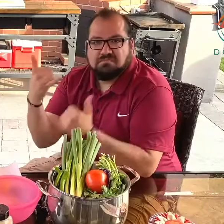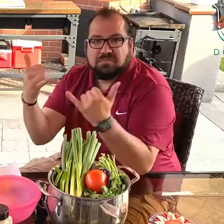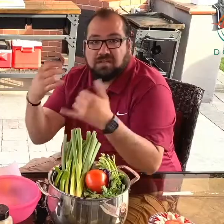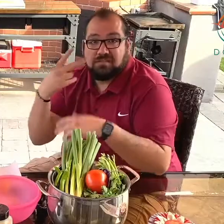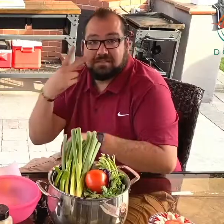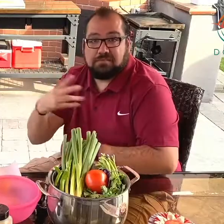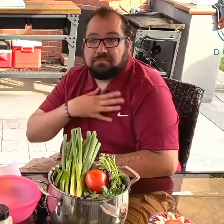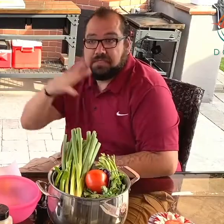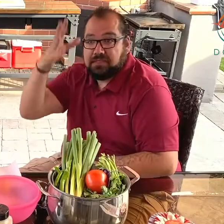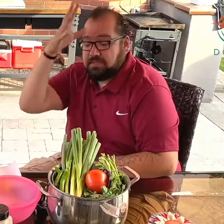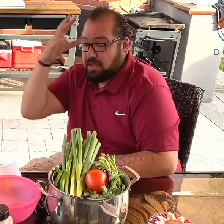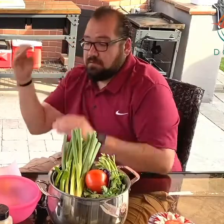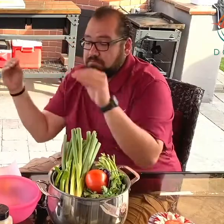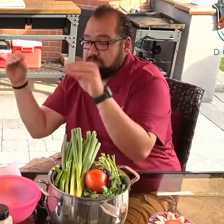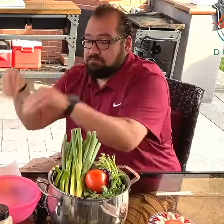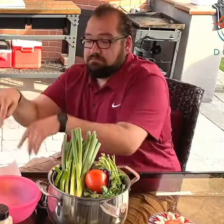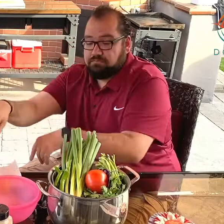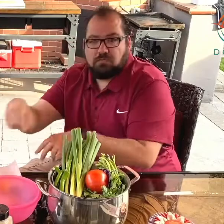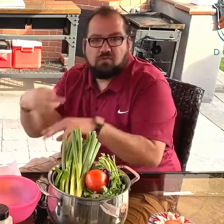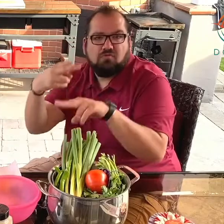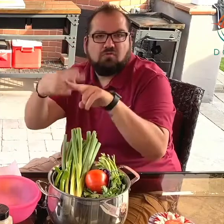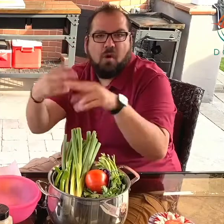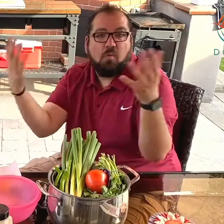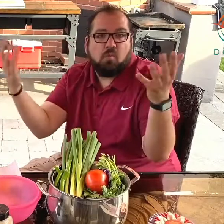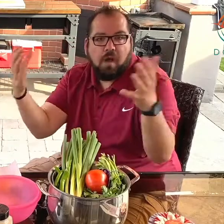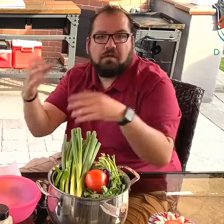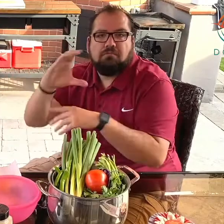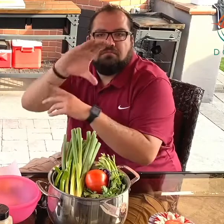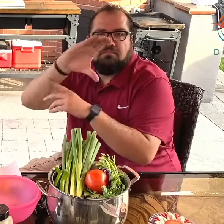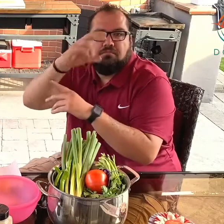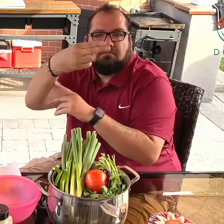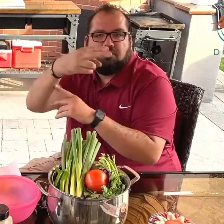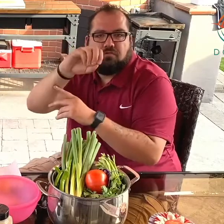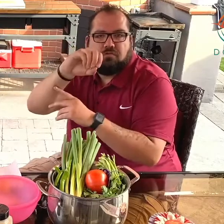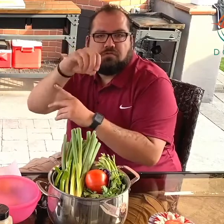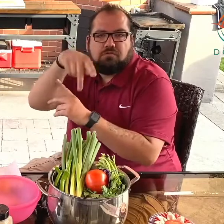Now, as you can see, my father's putting it into this thing here, and this is called a chopper.